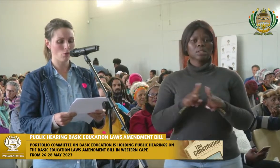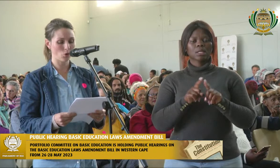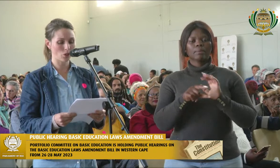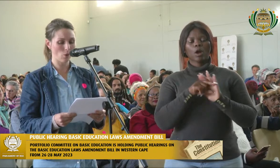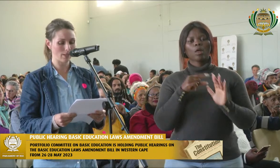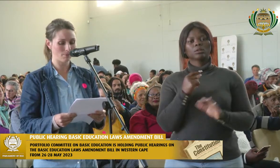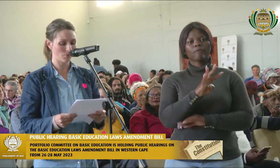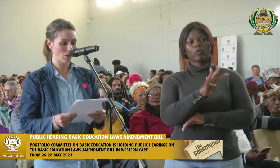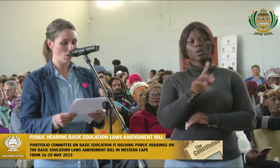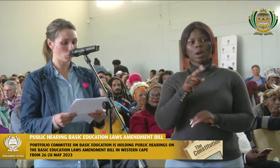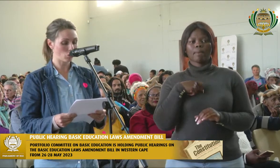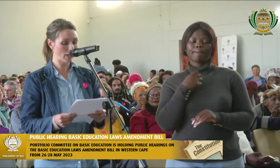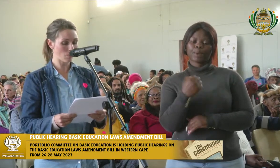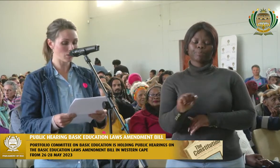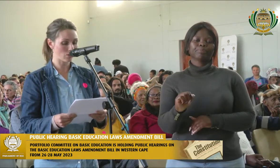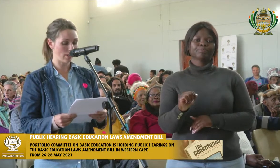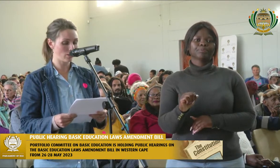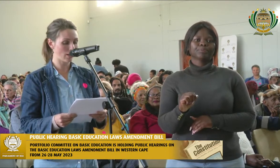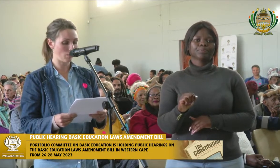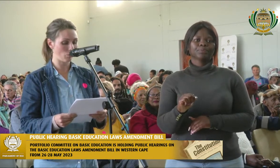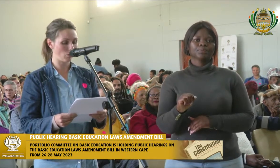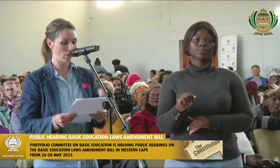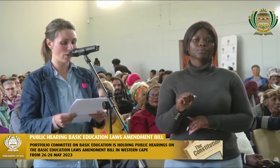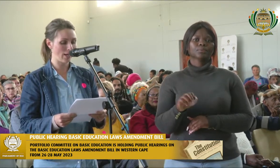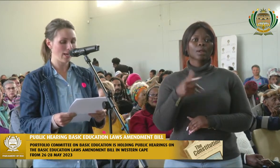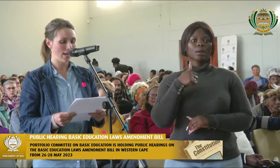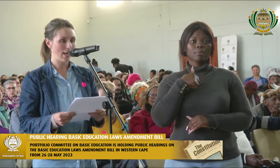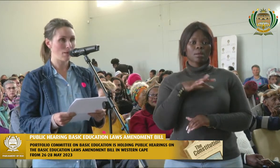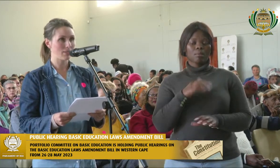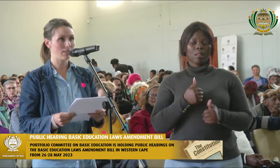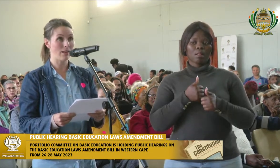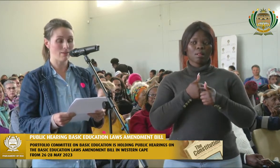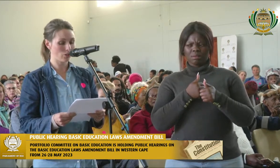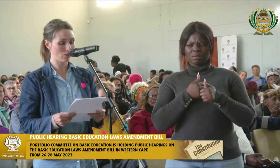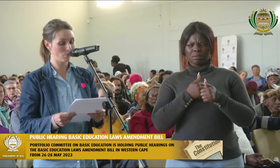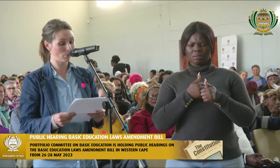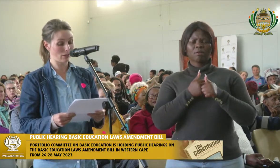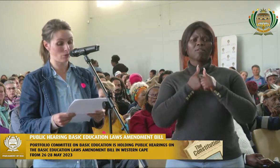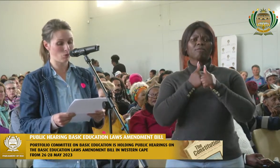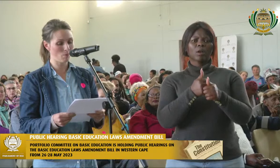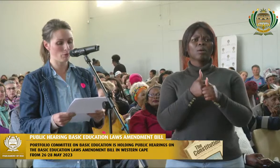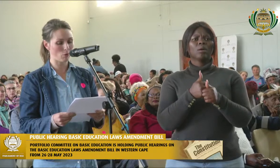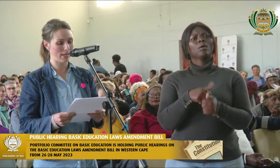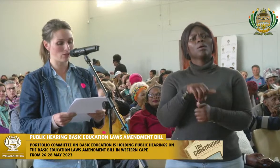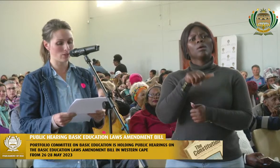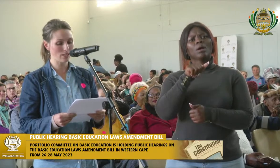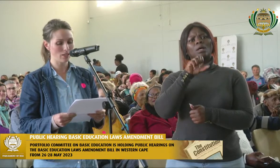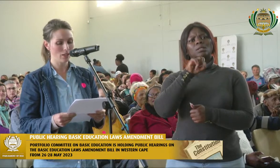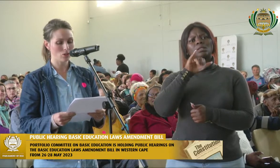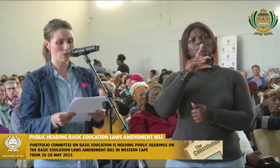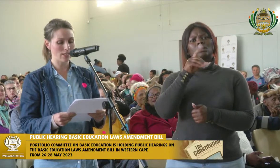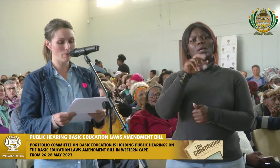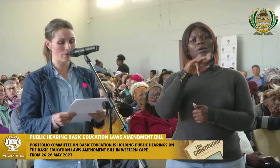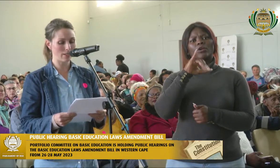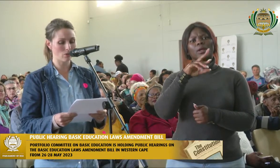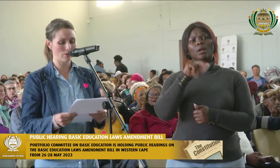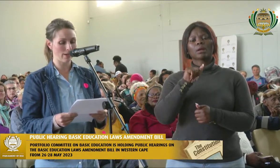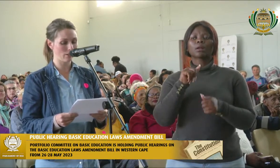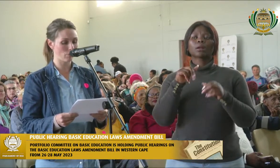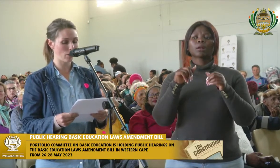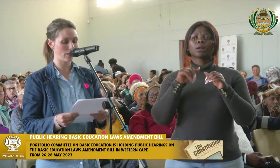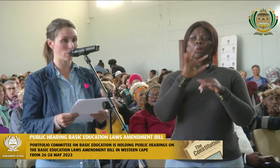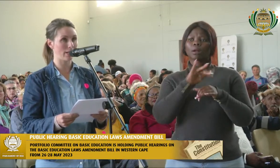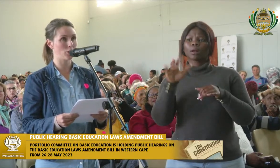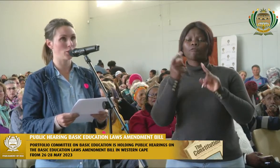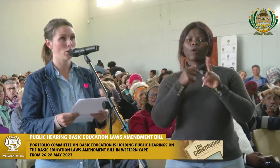Clause 41. For time constraints, I will follow a ABCDary poetic form from A to Z to elaborate on